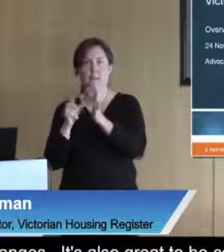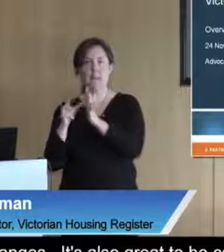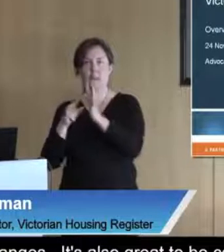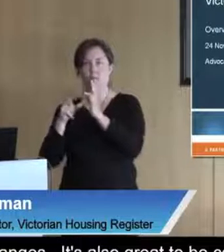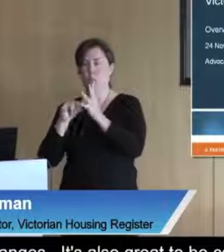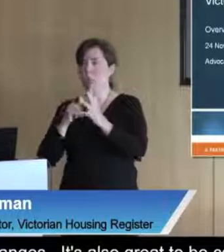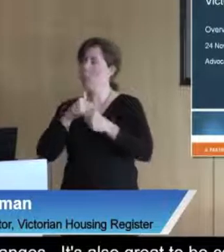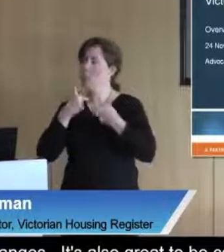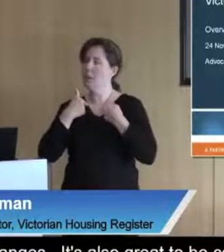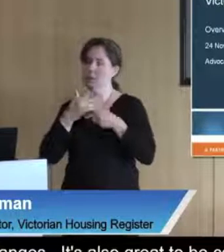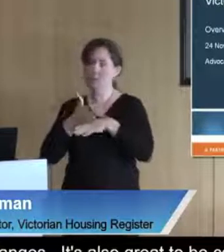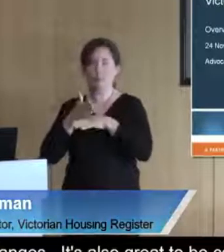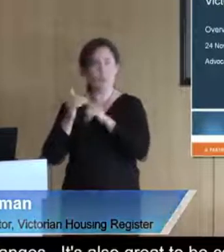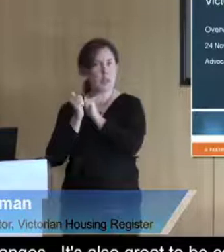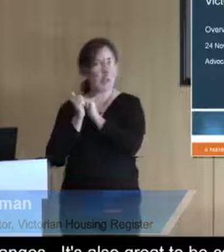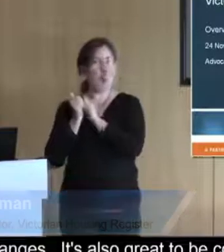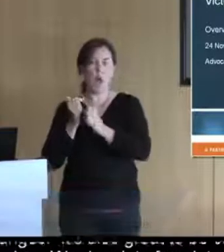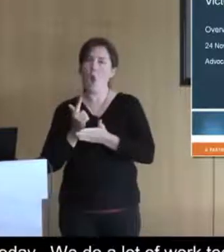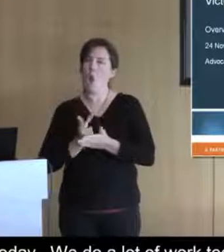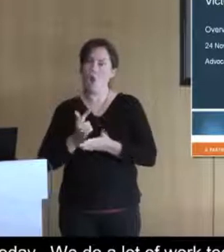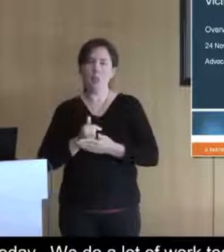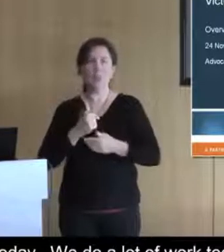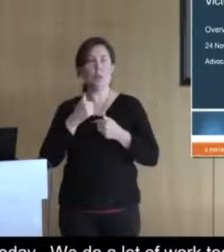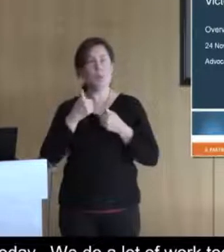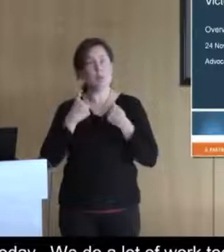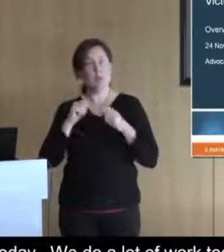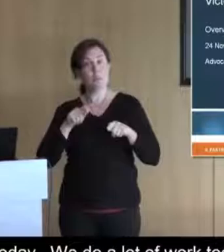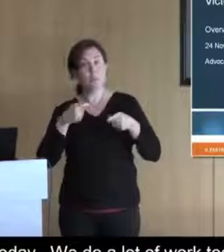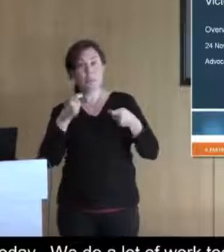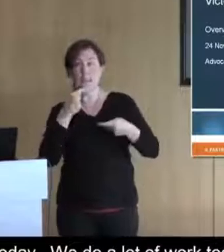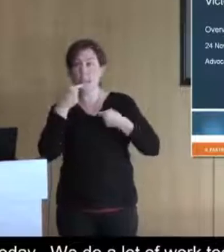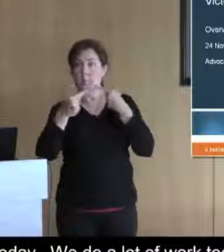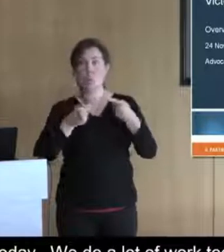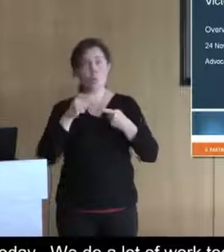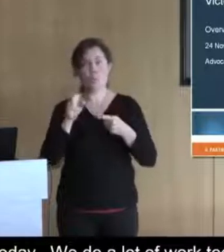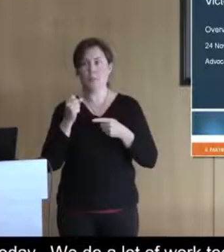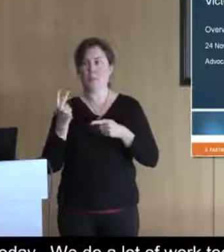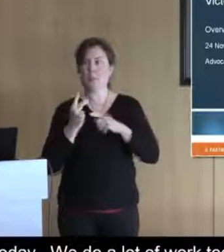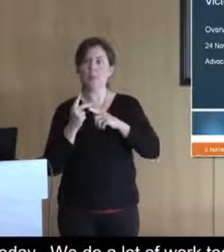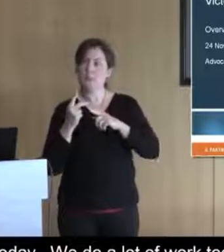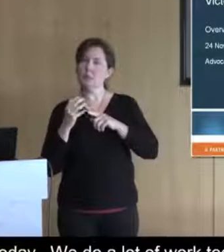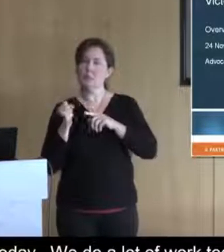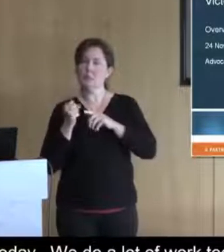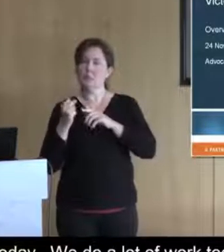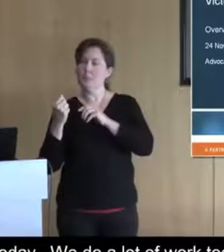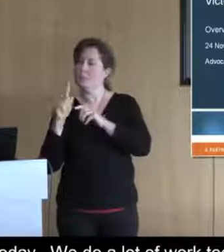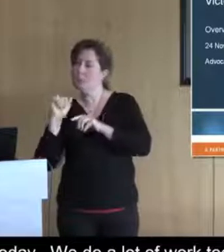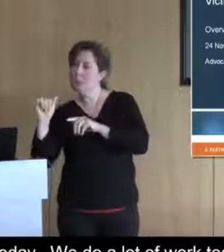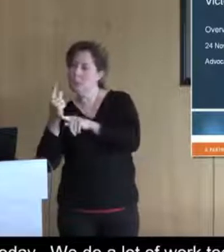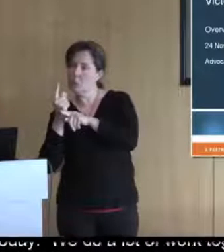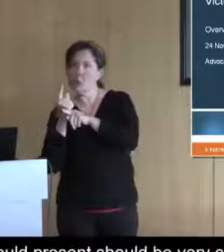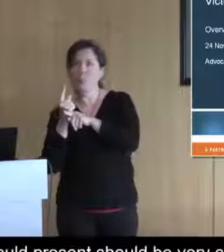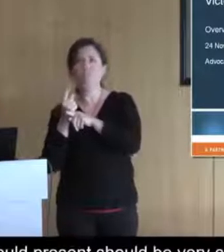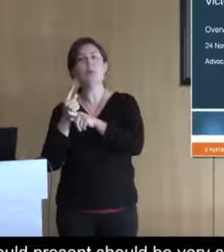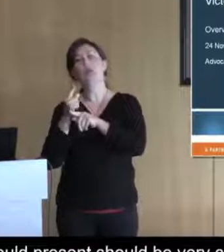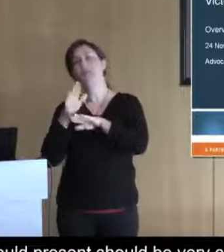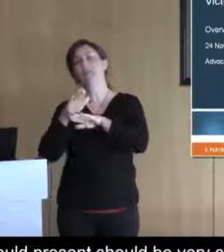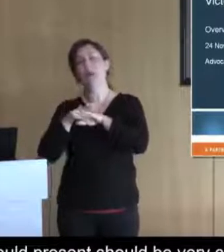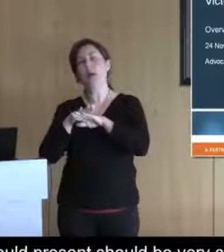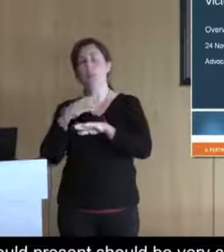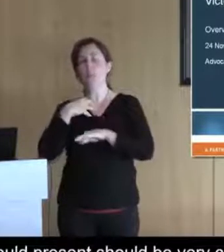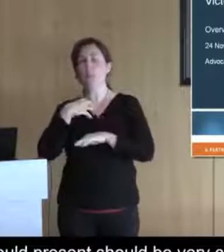so our work continues regardless of the structure changes. It's also great to be co-presenting with Steve Staikos today.